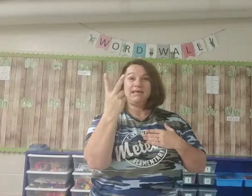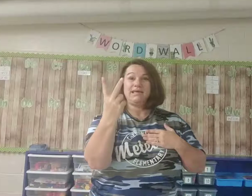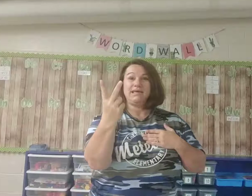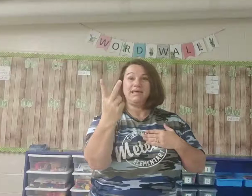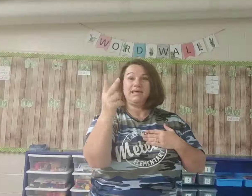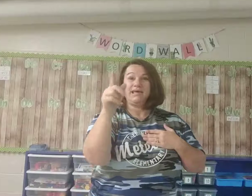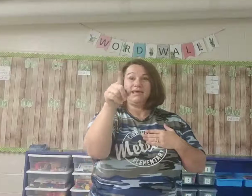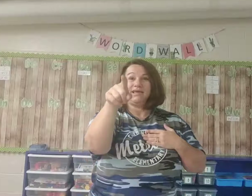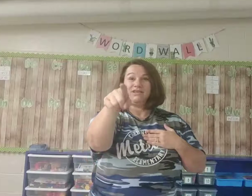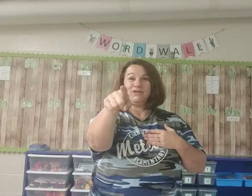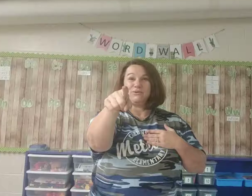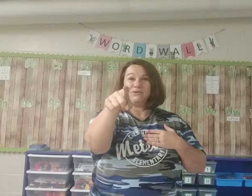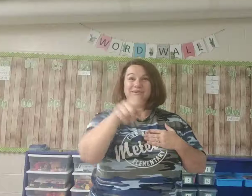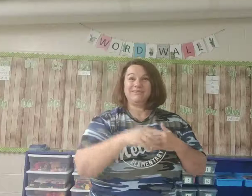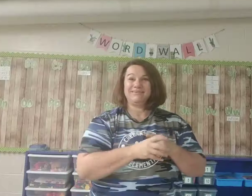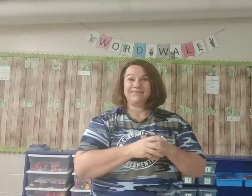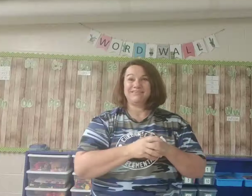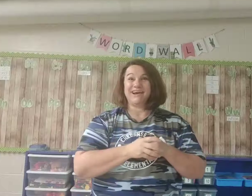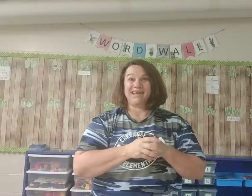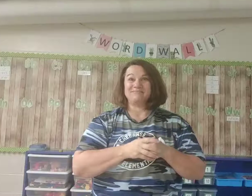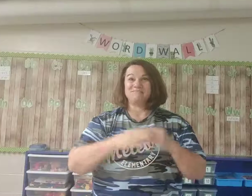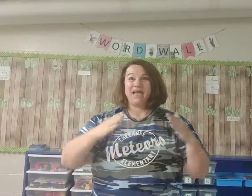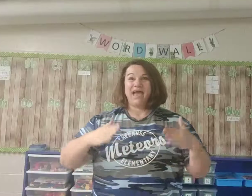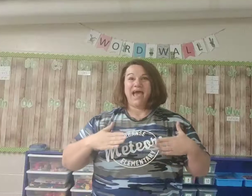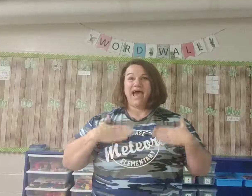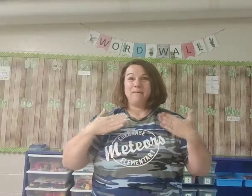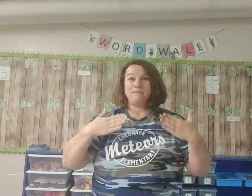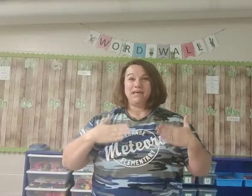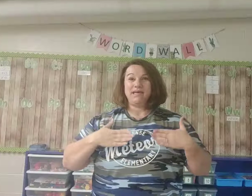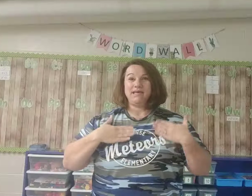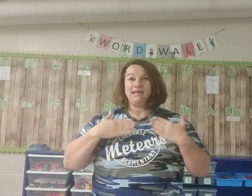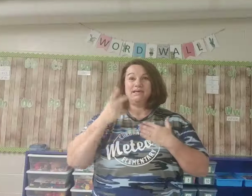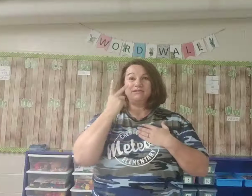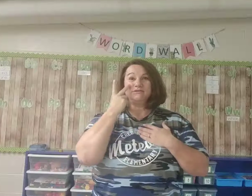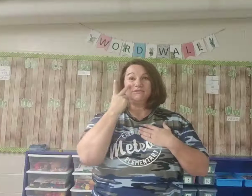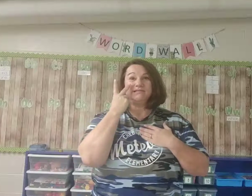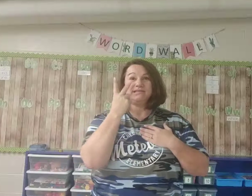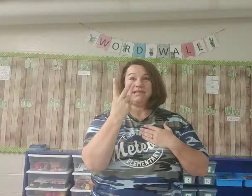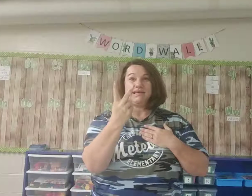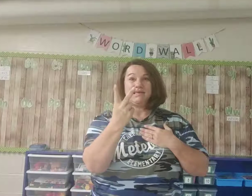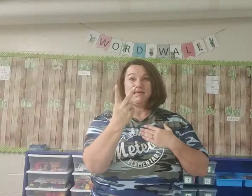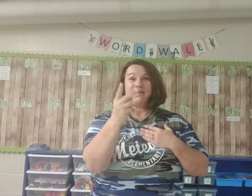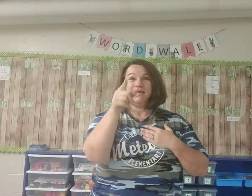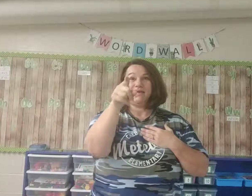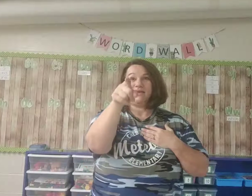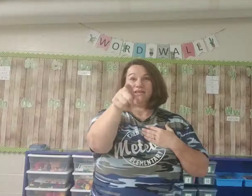see you. Try it again. Happy to see